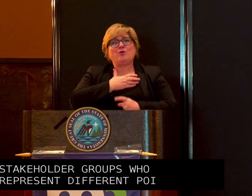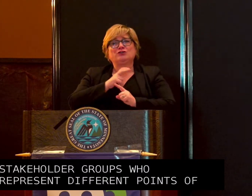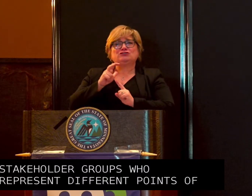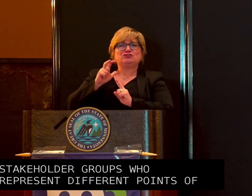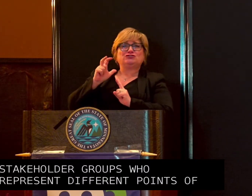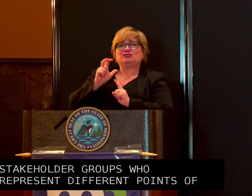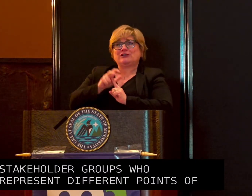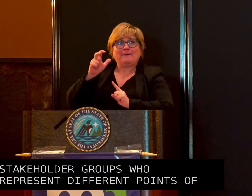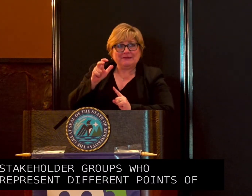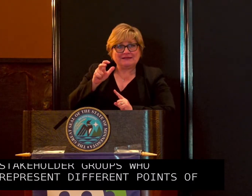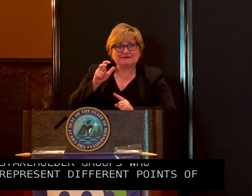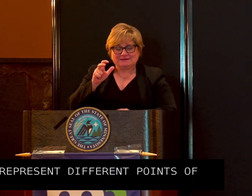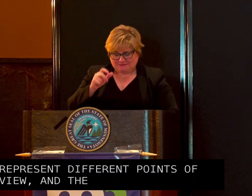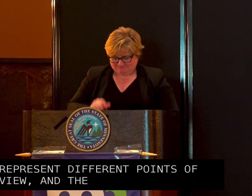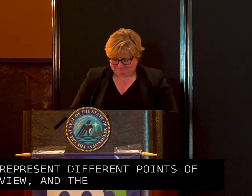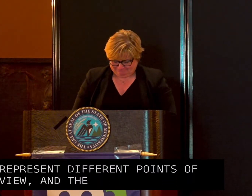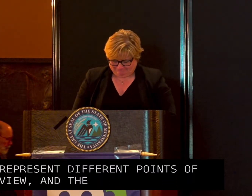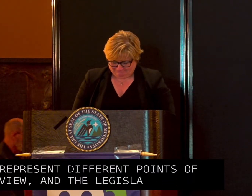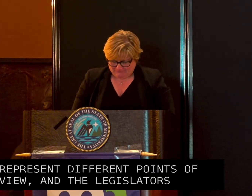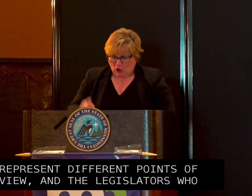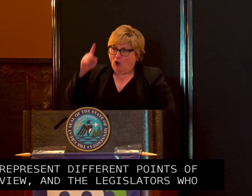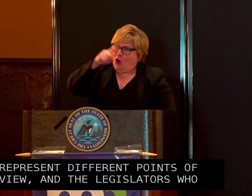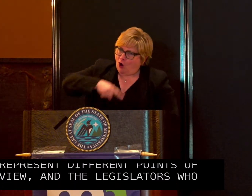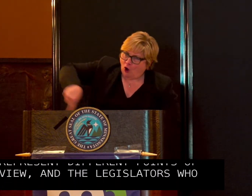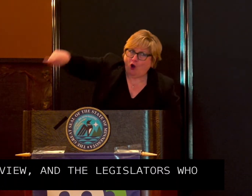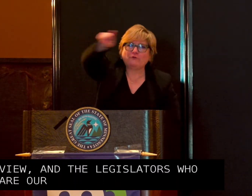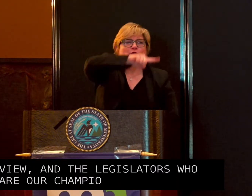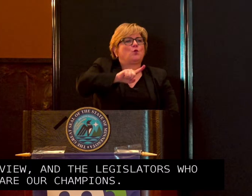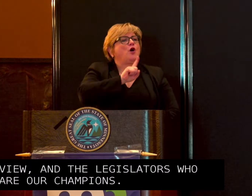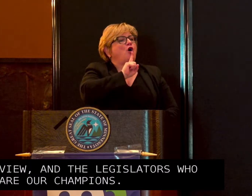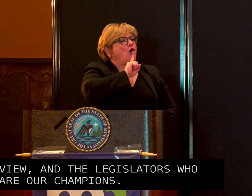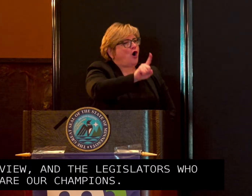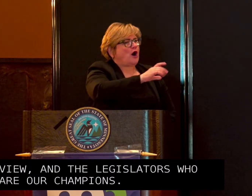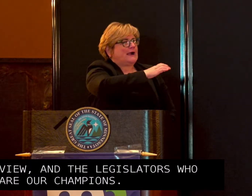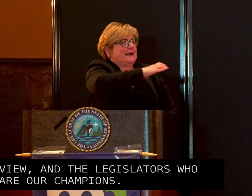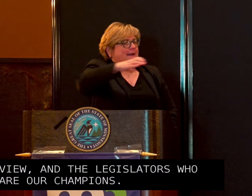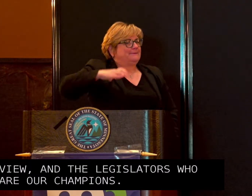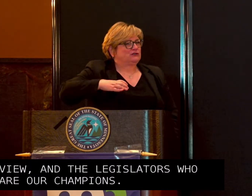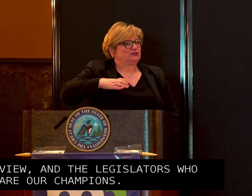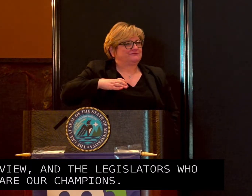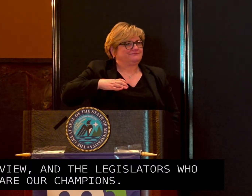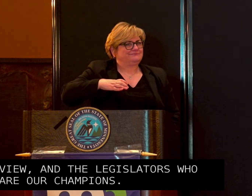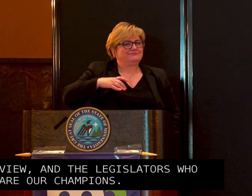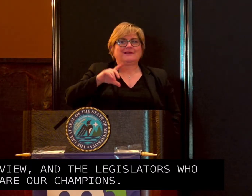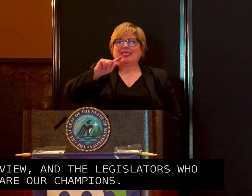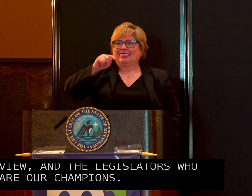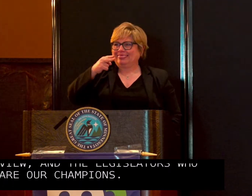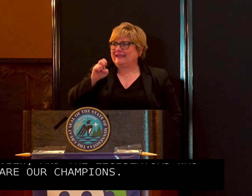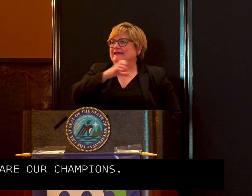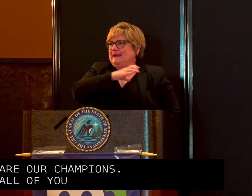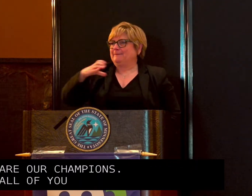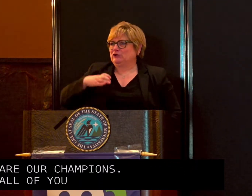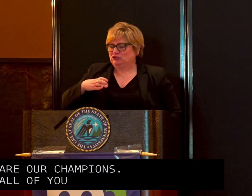and the legislators who are our champions. All of you are the